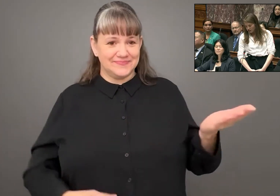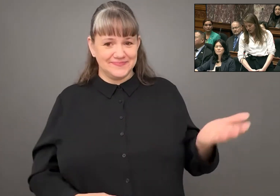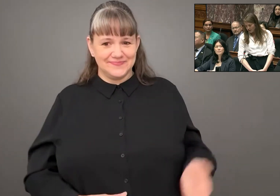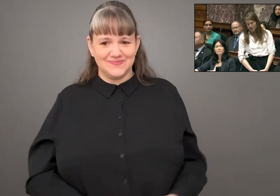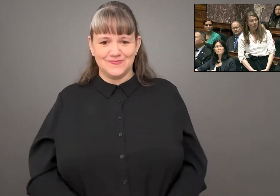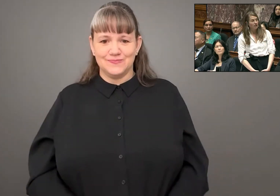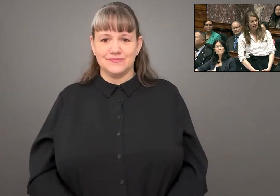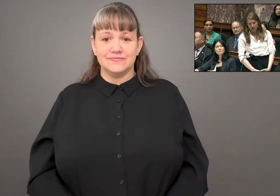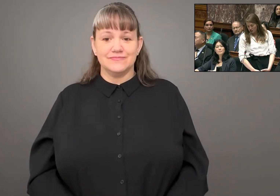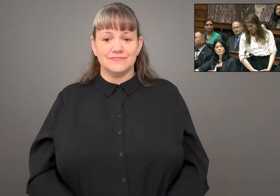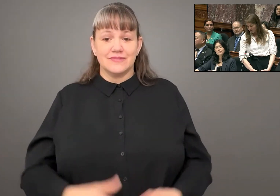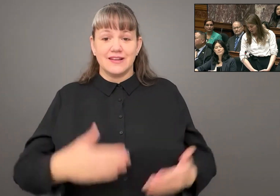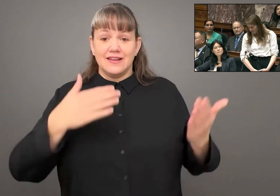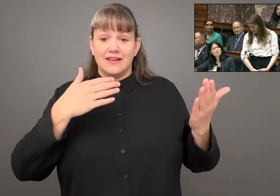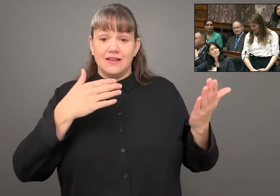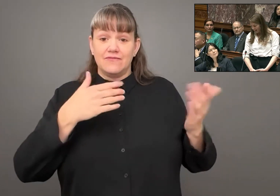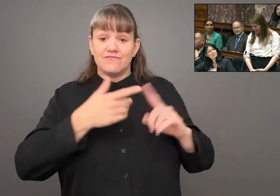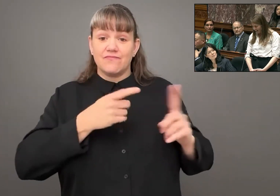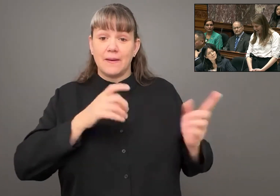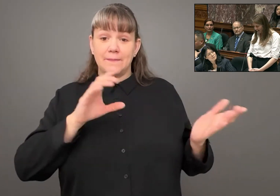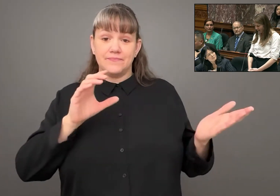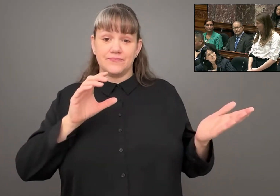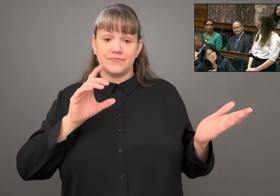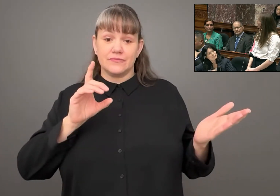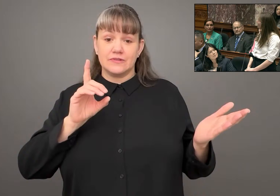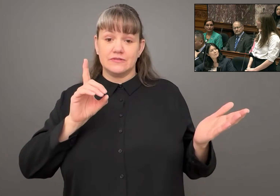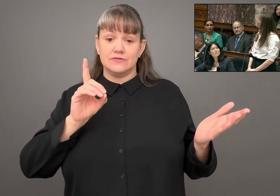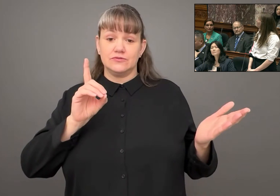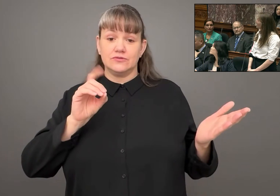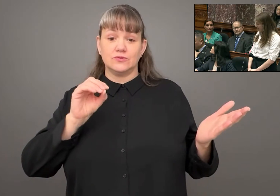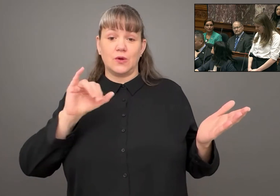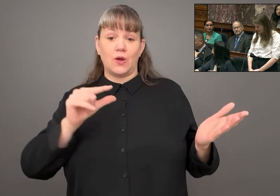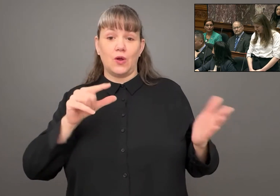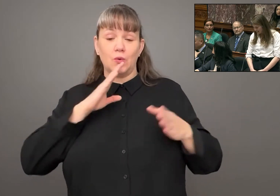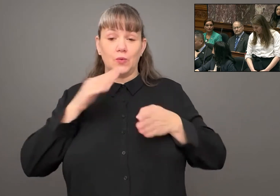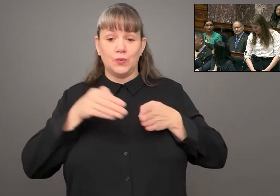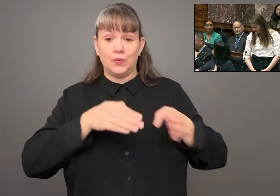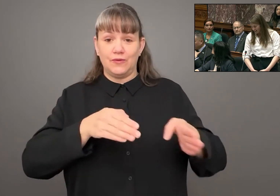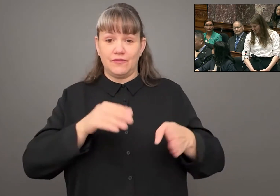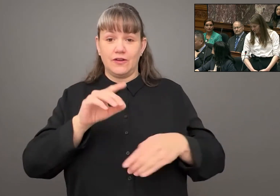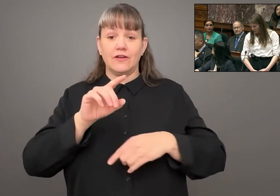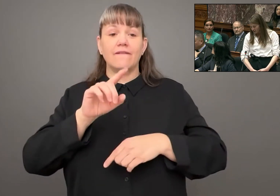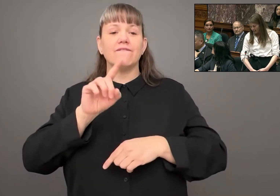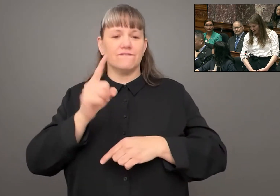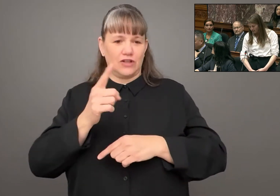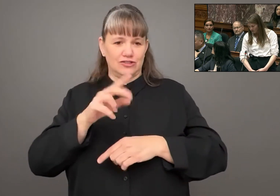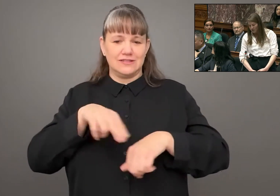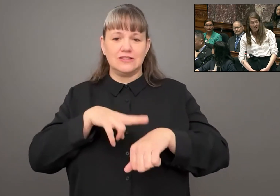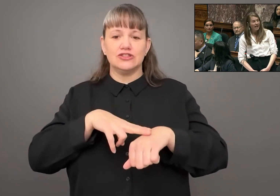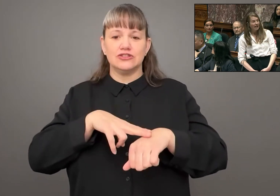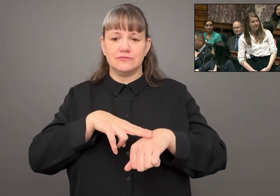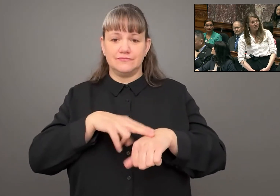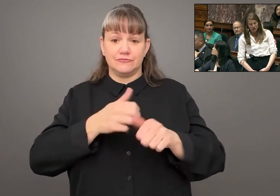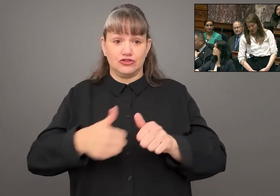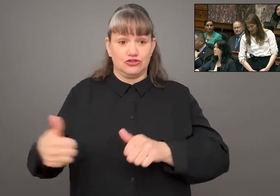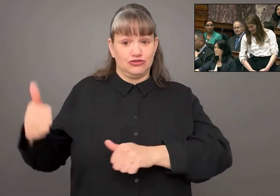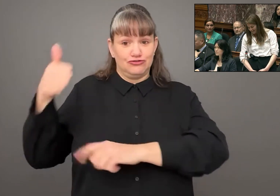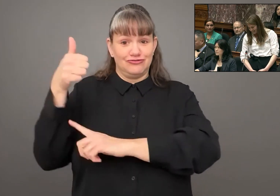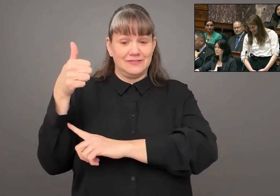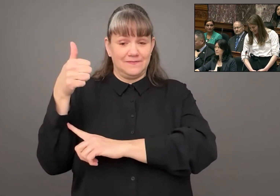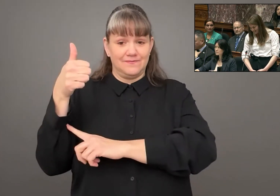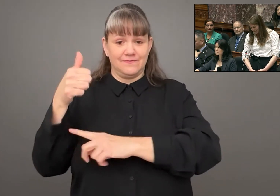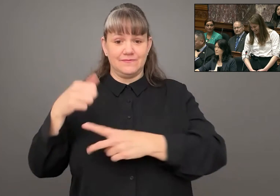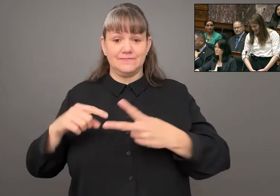First Nation are Chief Trevor McCadahey, councillors Justin Davis and Star Acko, and